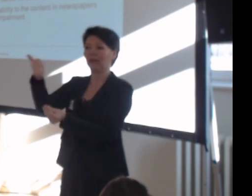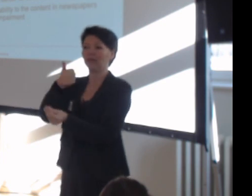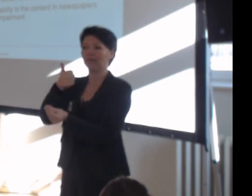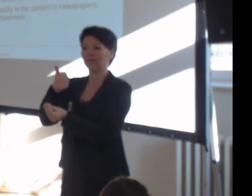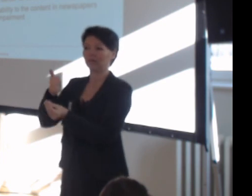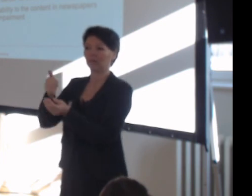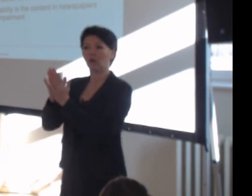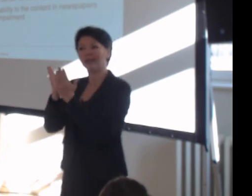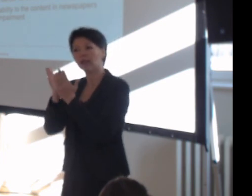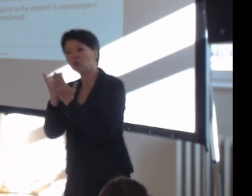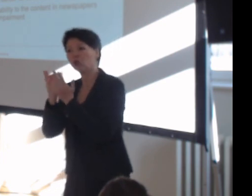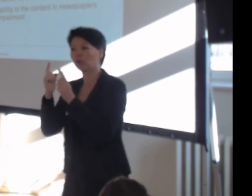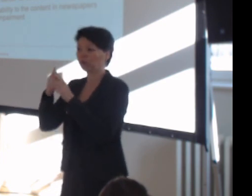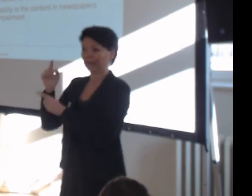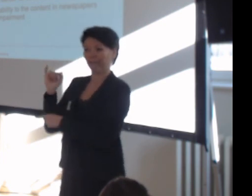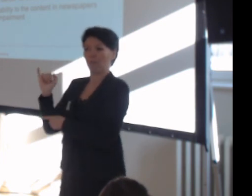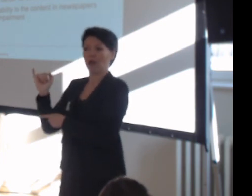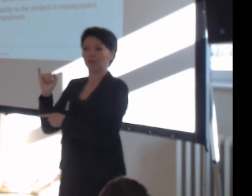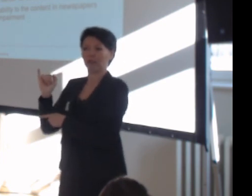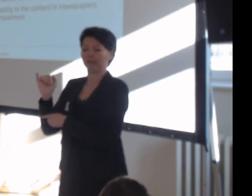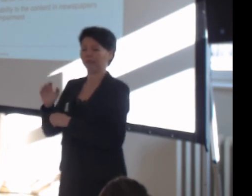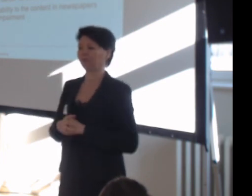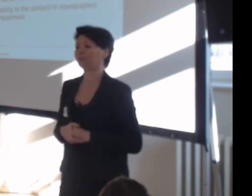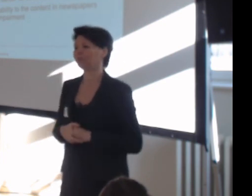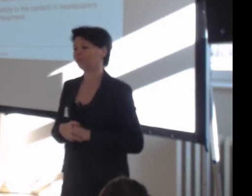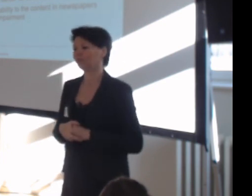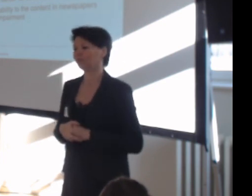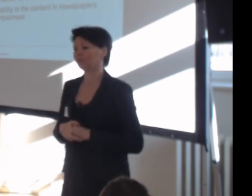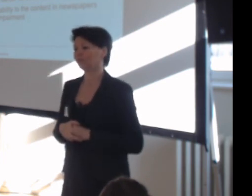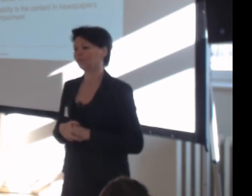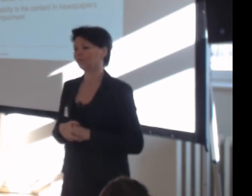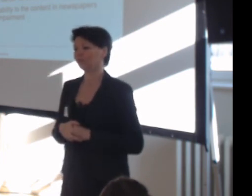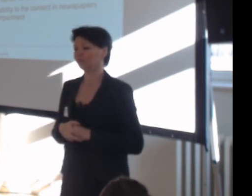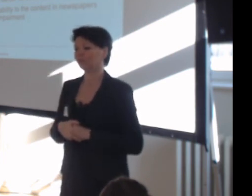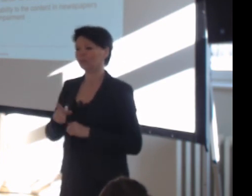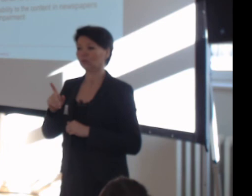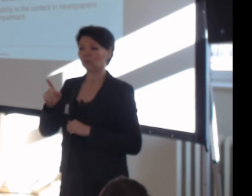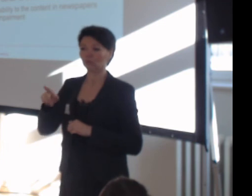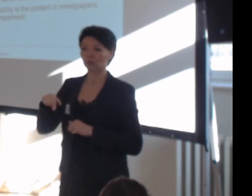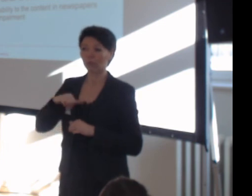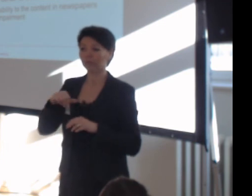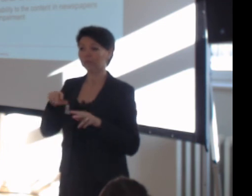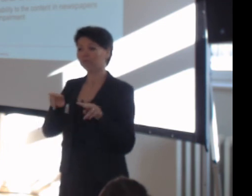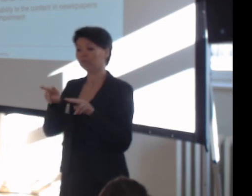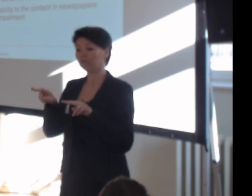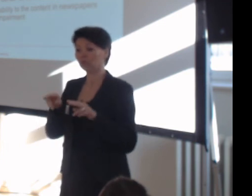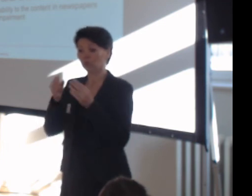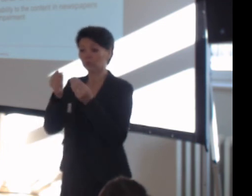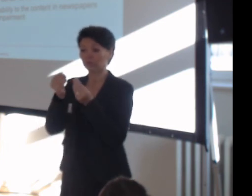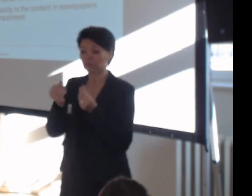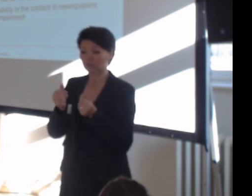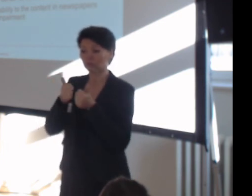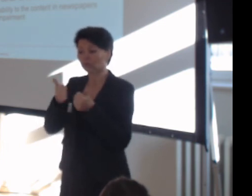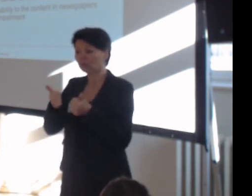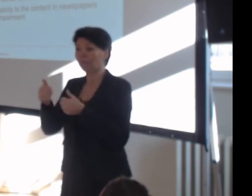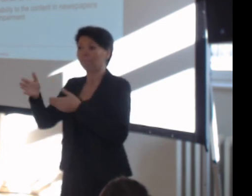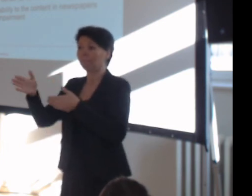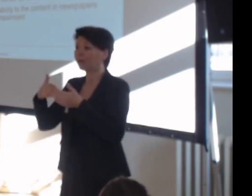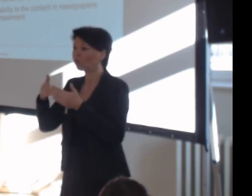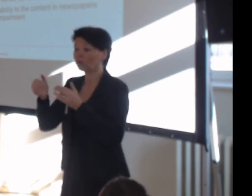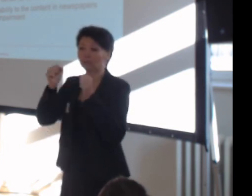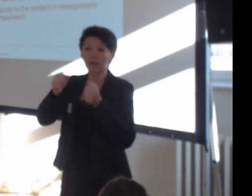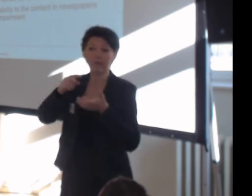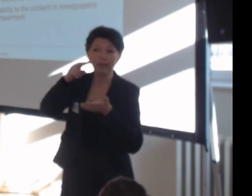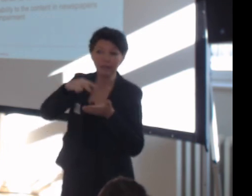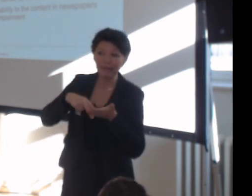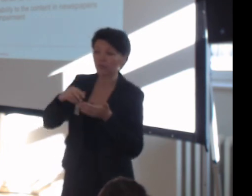society based on the individual's conditions regardless of reading ability or impairment. MTM